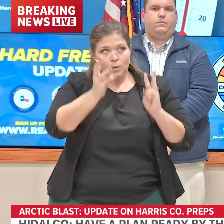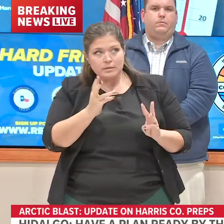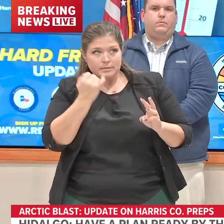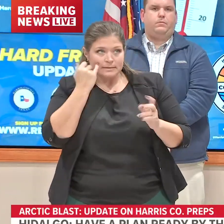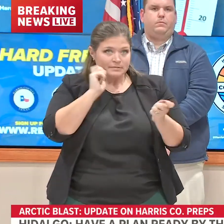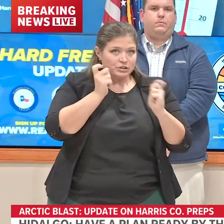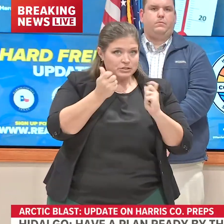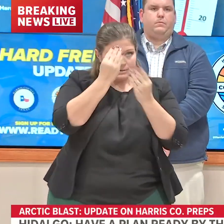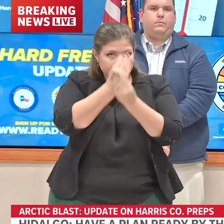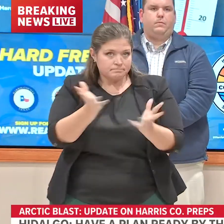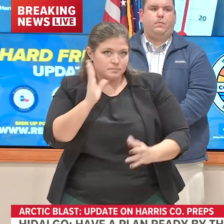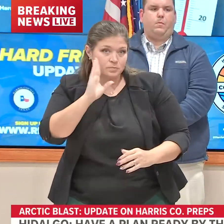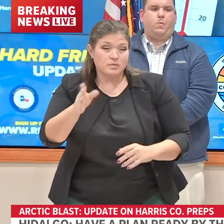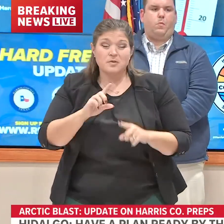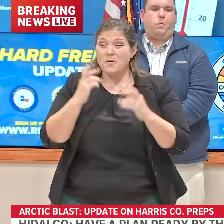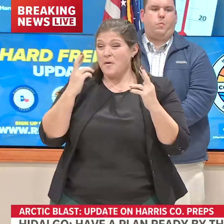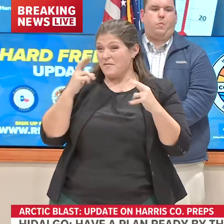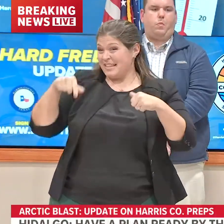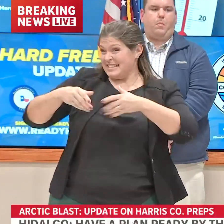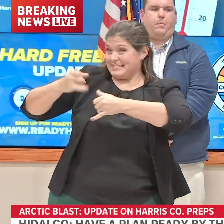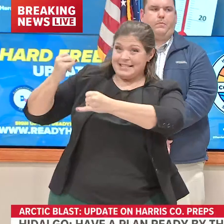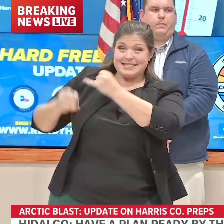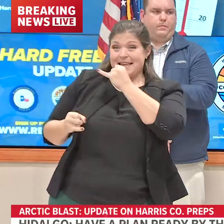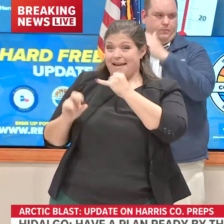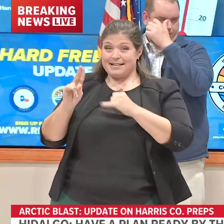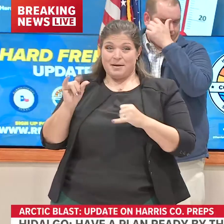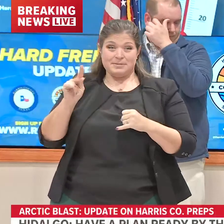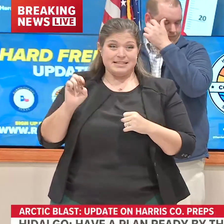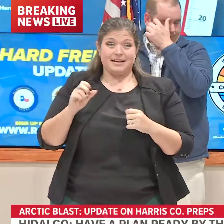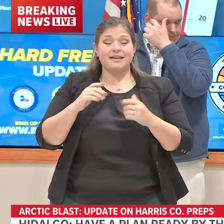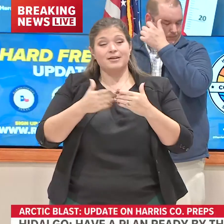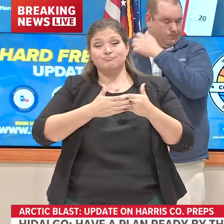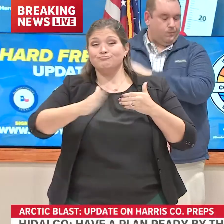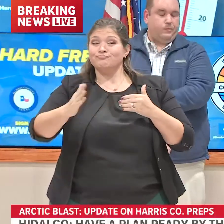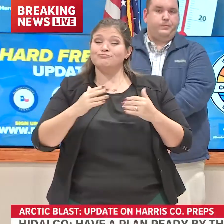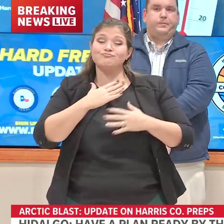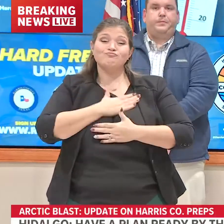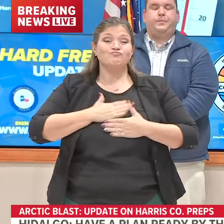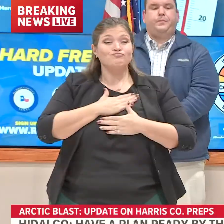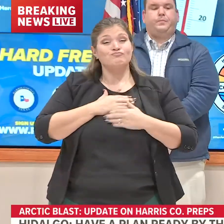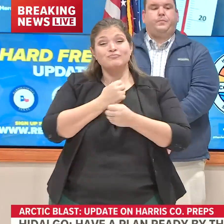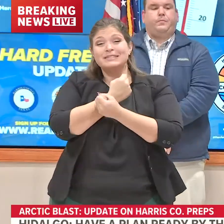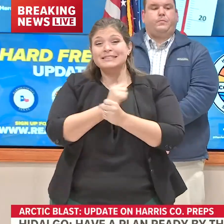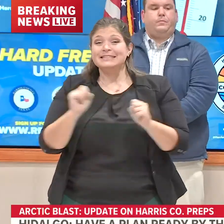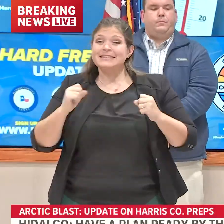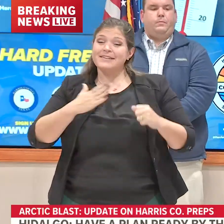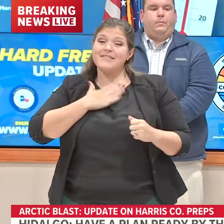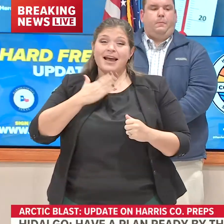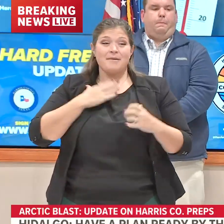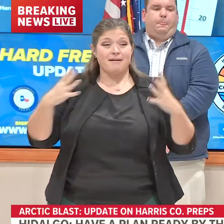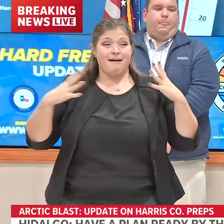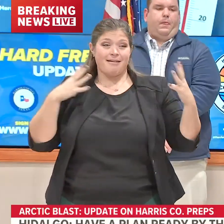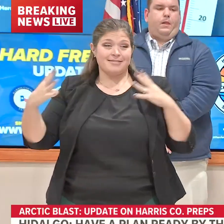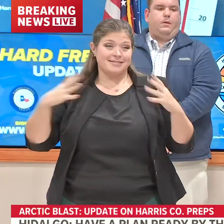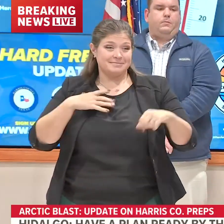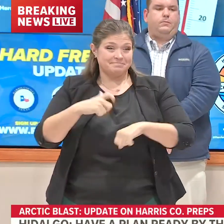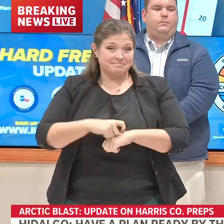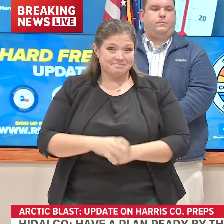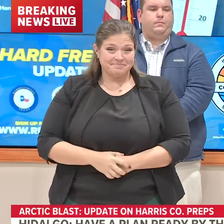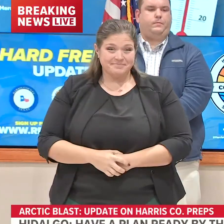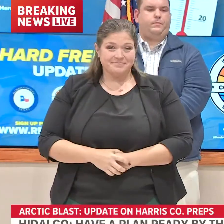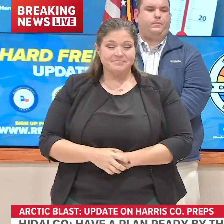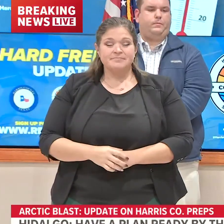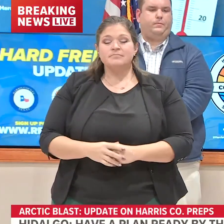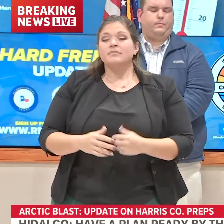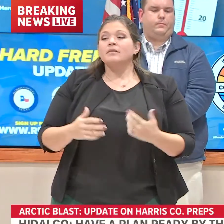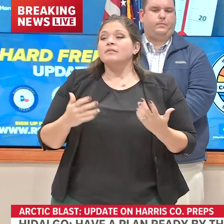hope that this will be the last update, and that we will all have a safe, healthy, and a happy holiday season. So let